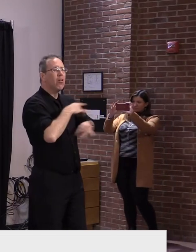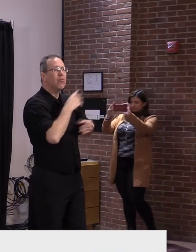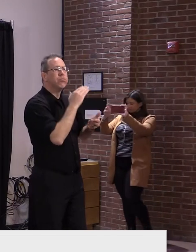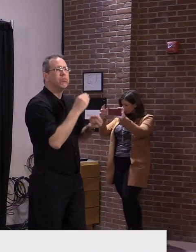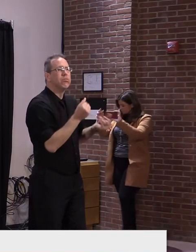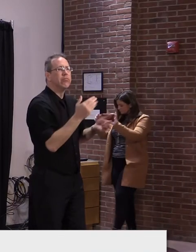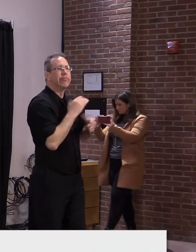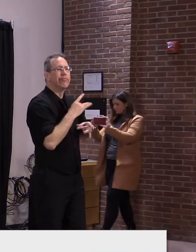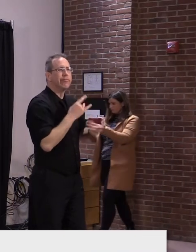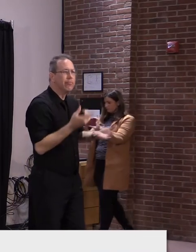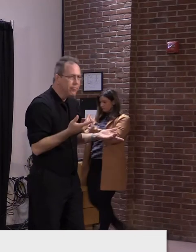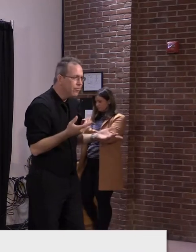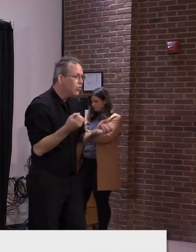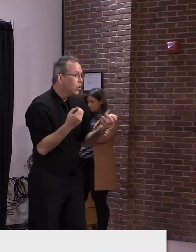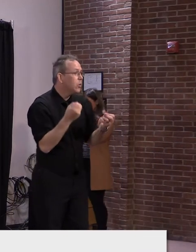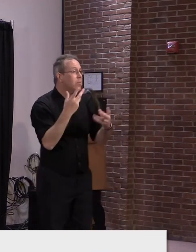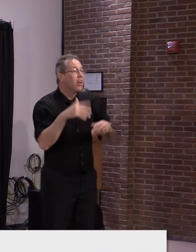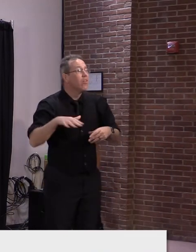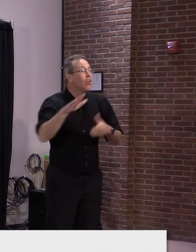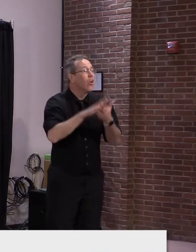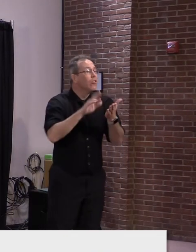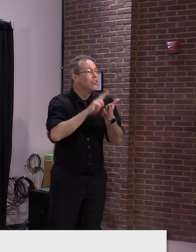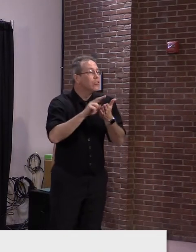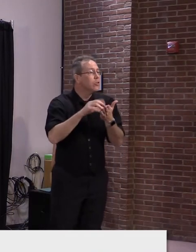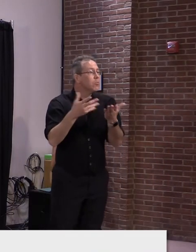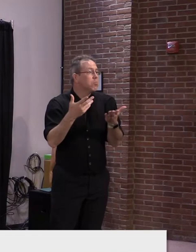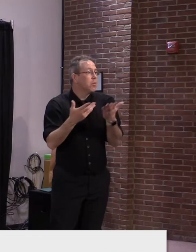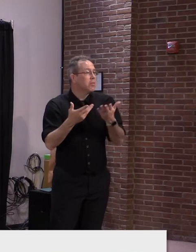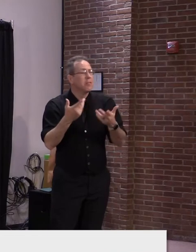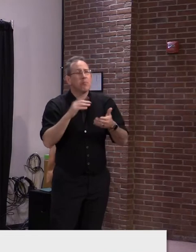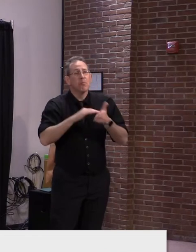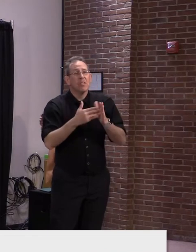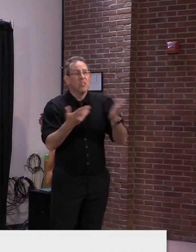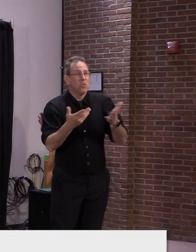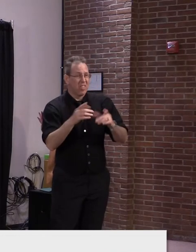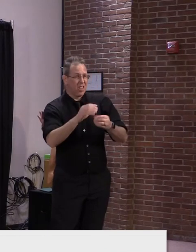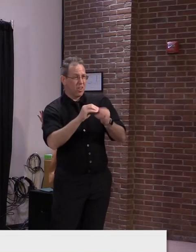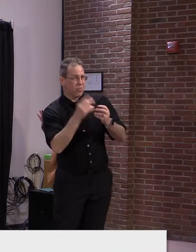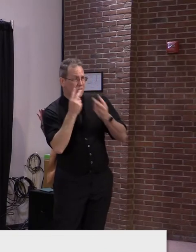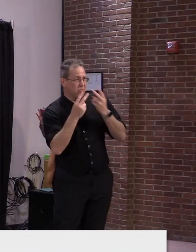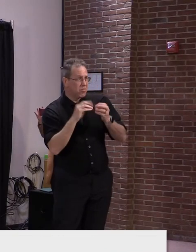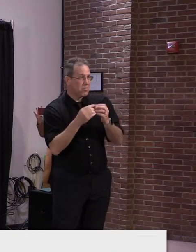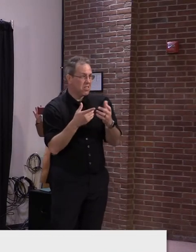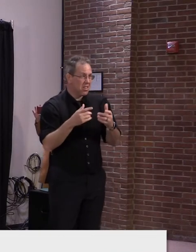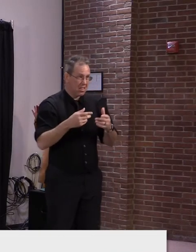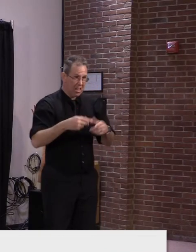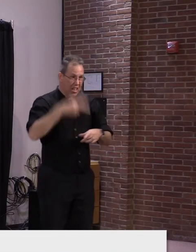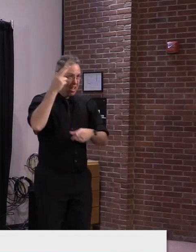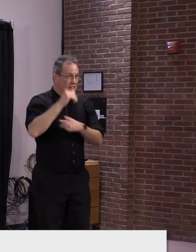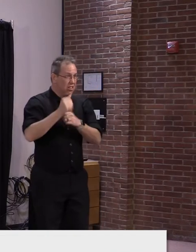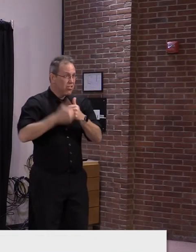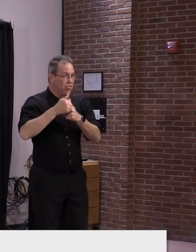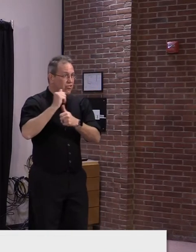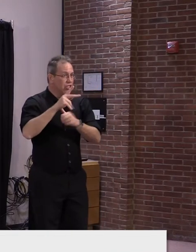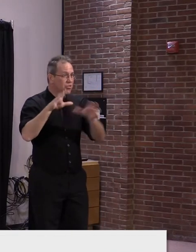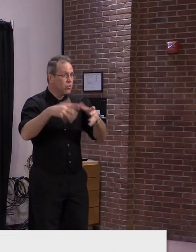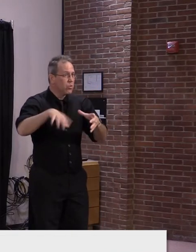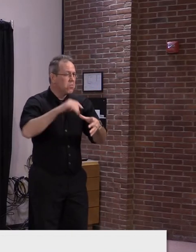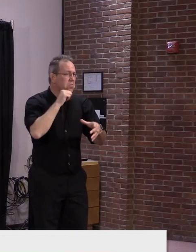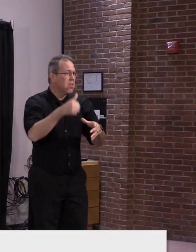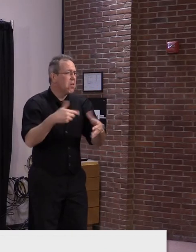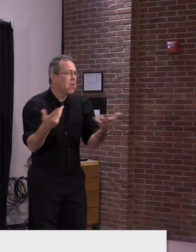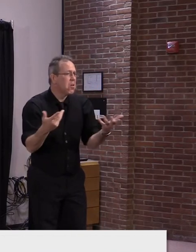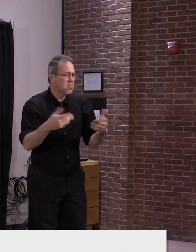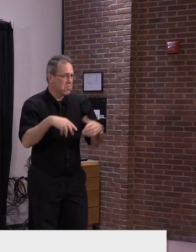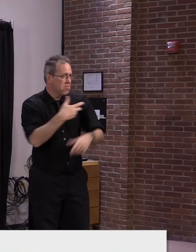interpreted that as, well, I'm probably not at high risk in my age group of getting a serious outcome, because that's true when you look at the